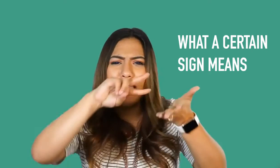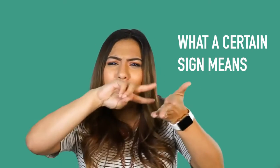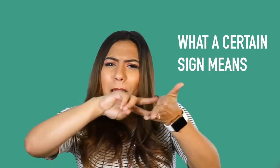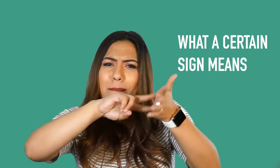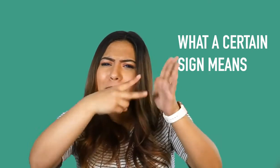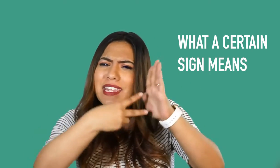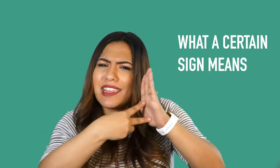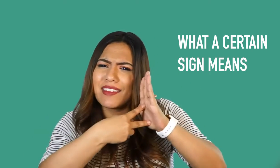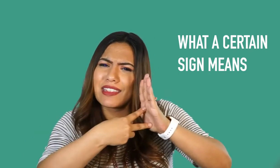say meaning.